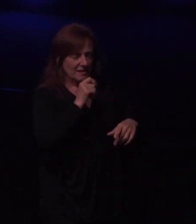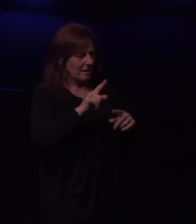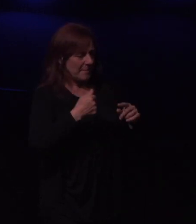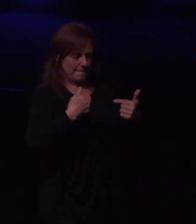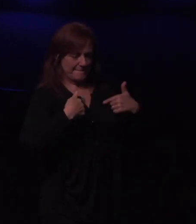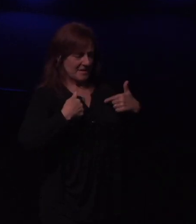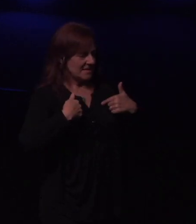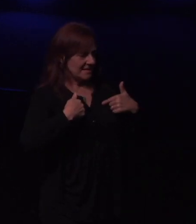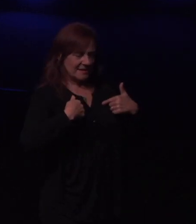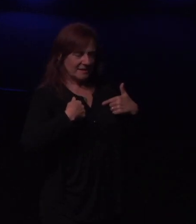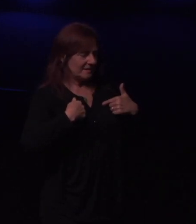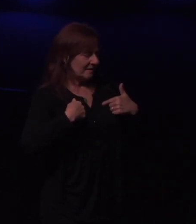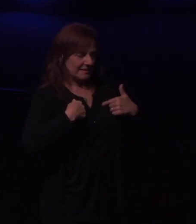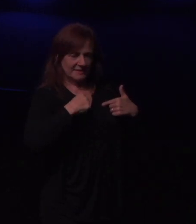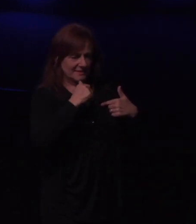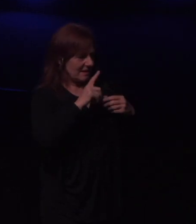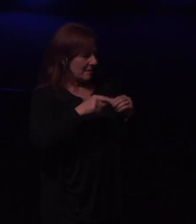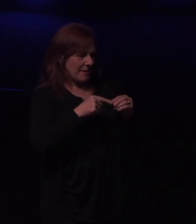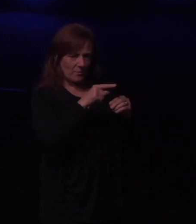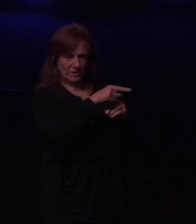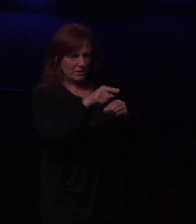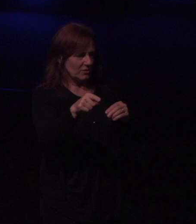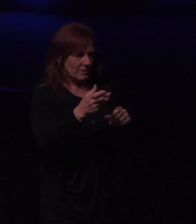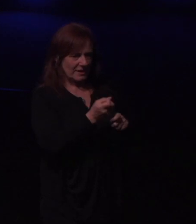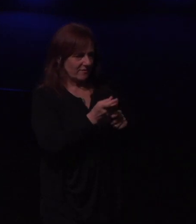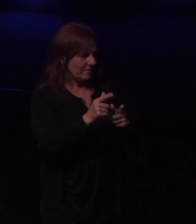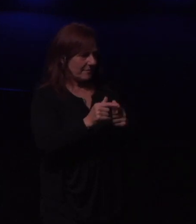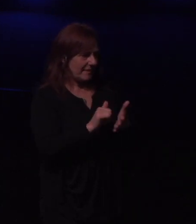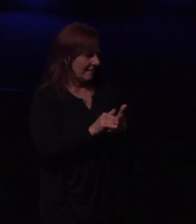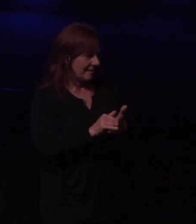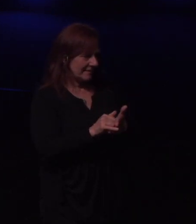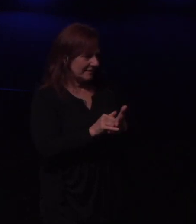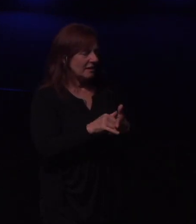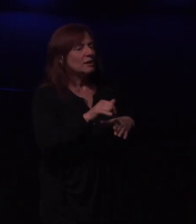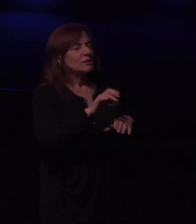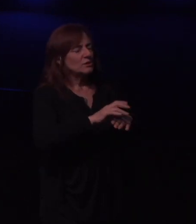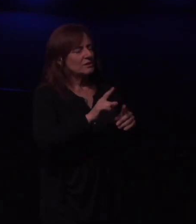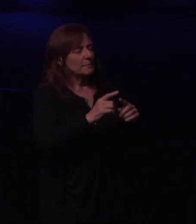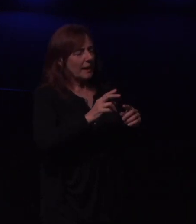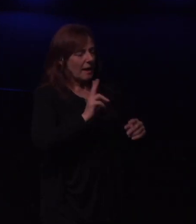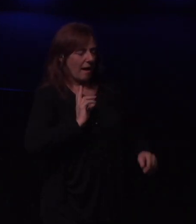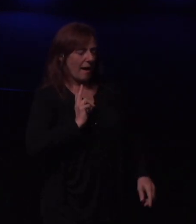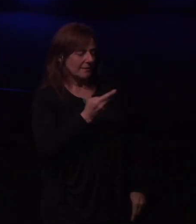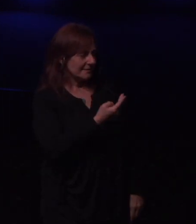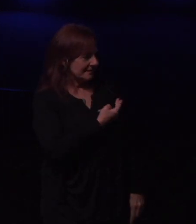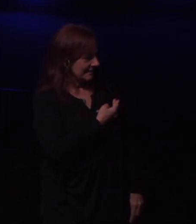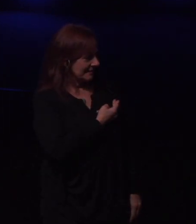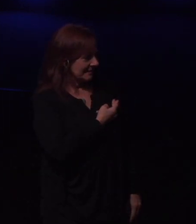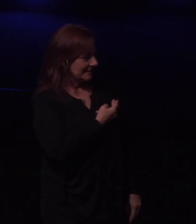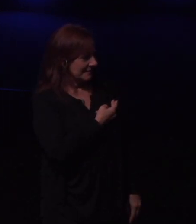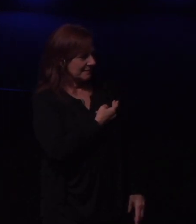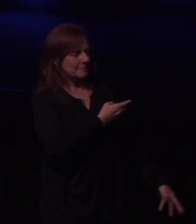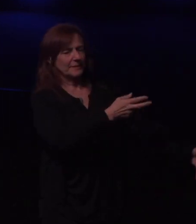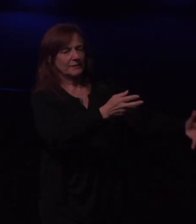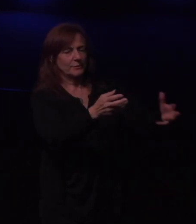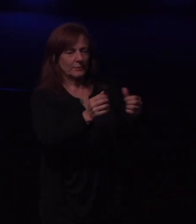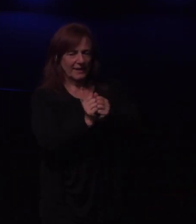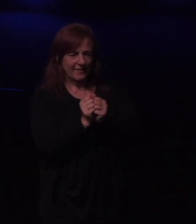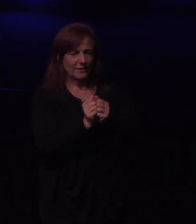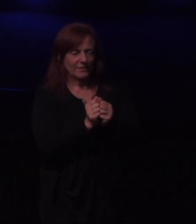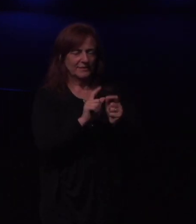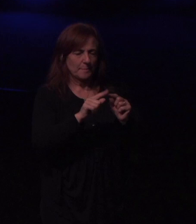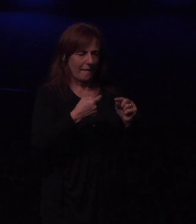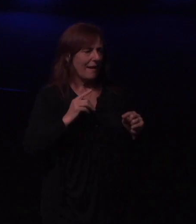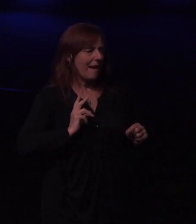about you. It's not about what you get out of it. Church is about us being together in the love